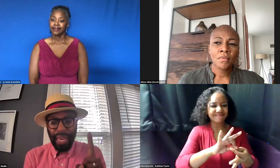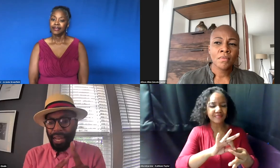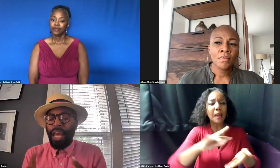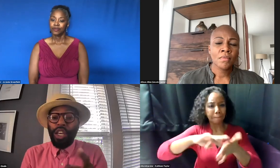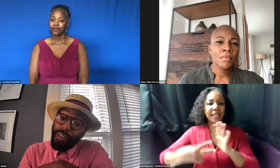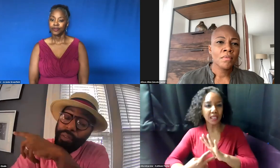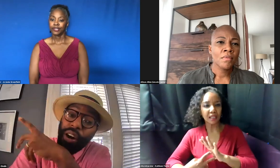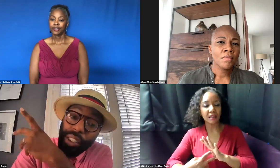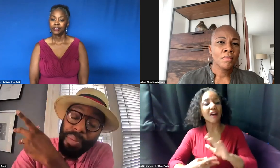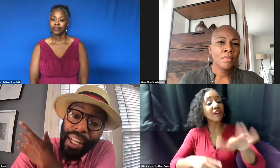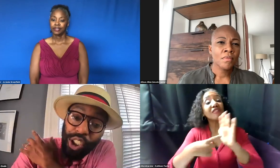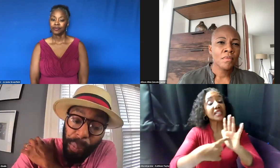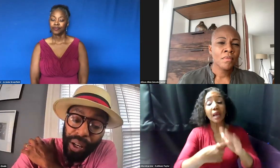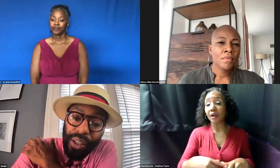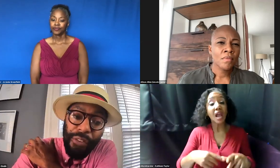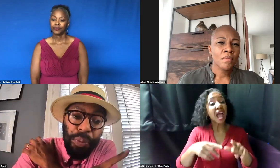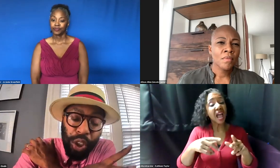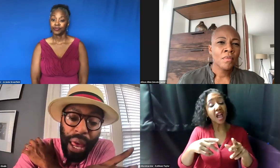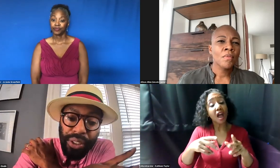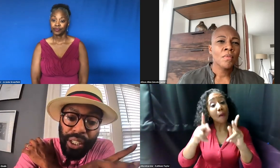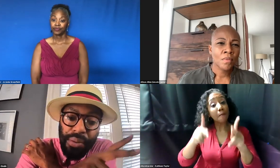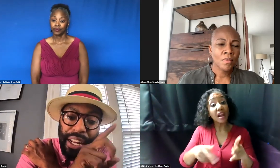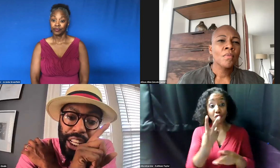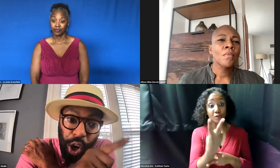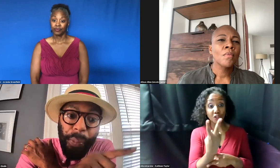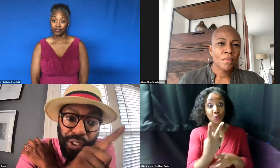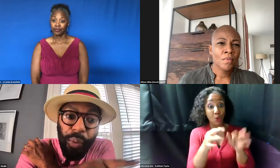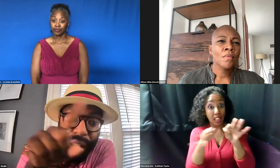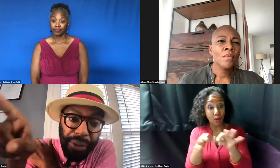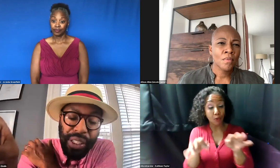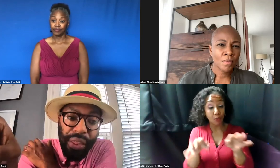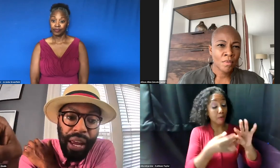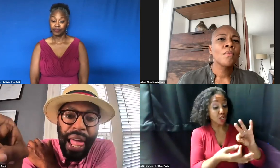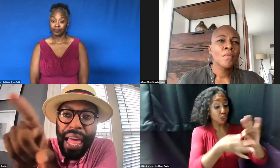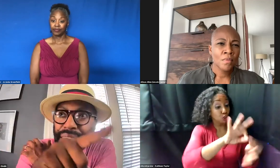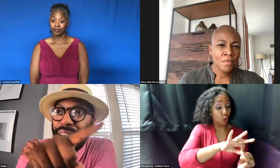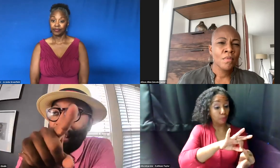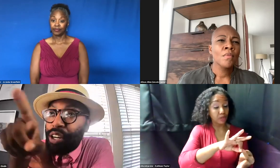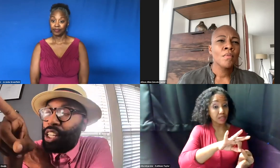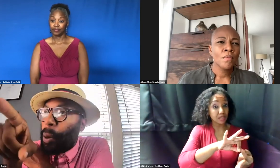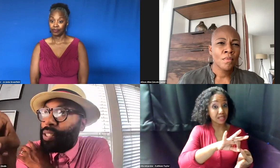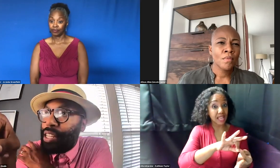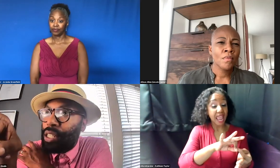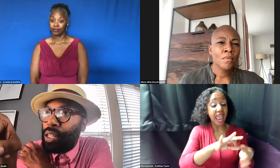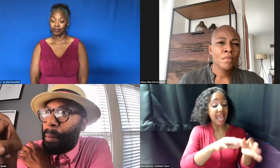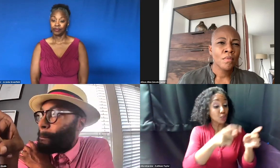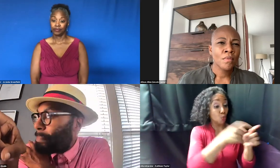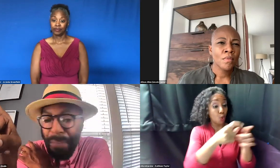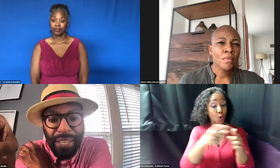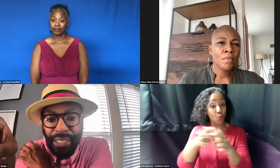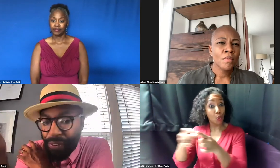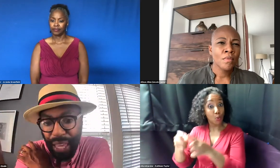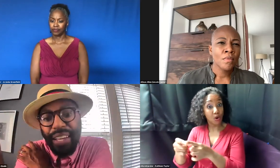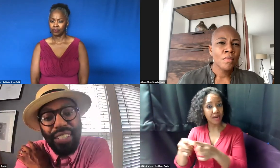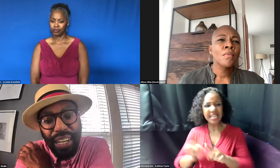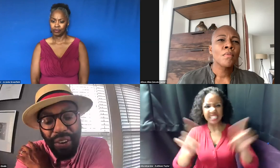this thing and you ever heard somebody interpret, if you speak two languages and somebody interprets from one language to the other, and it's a literal interpretation